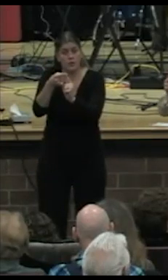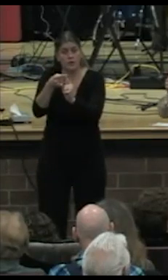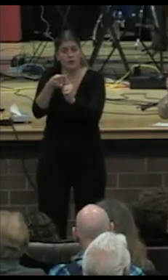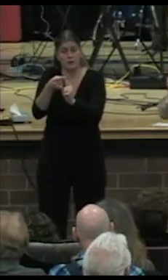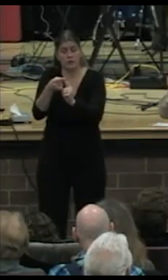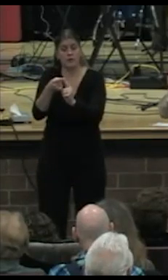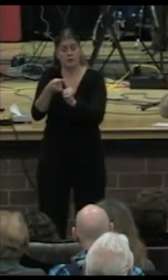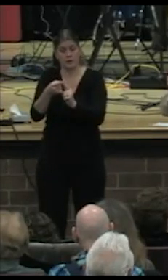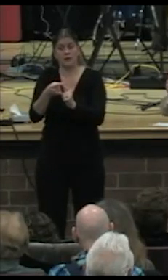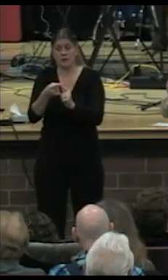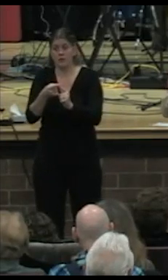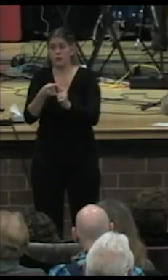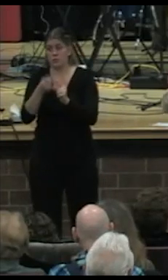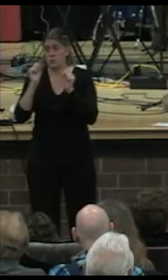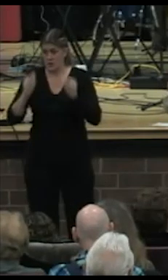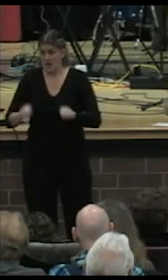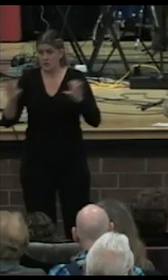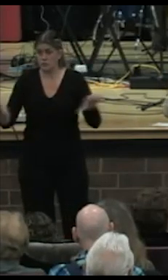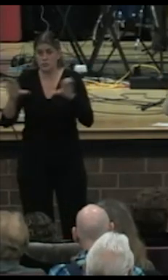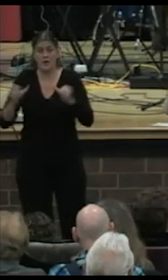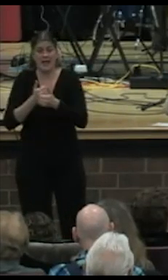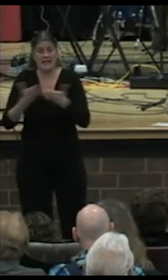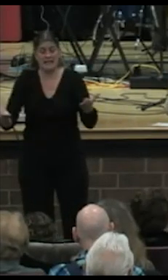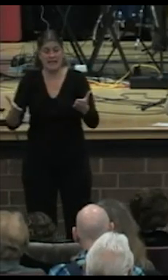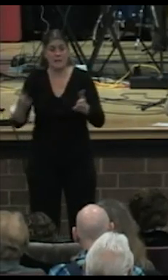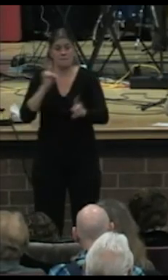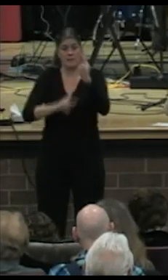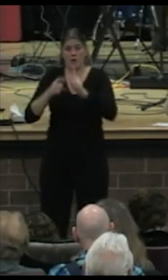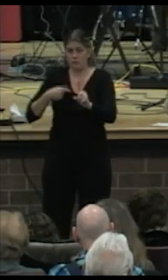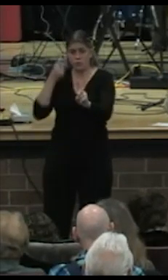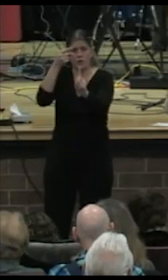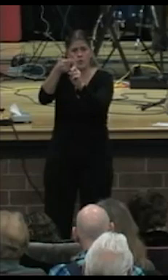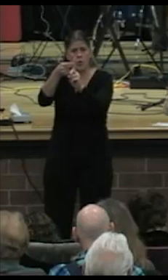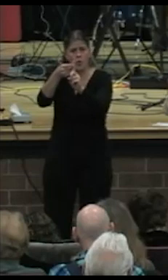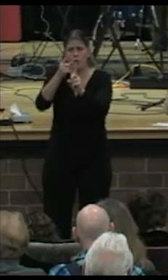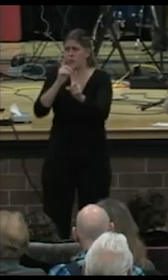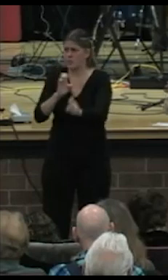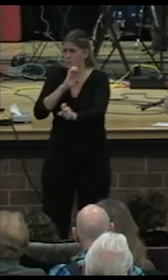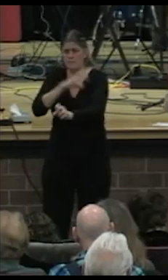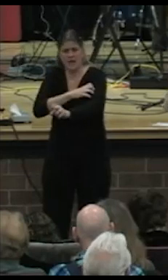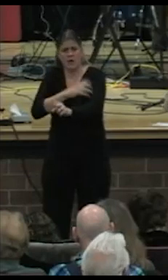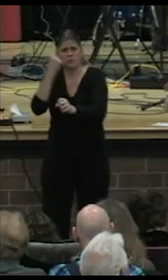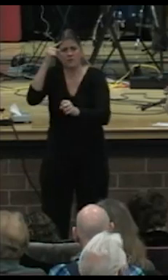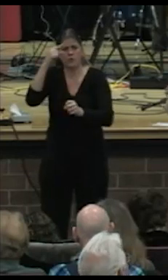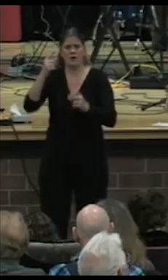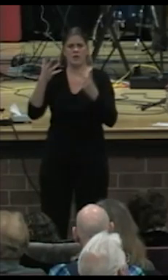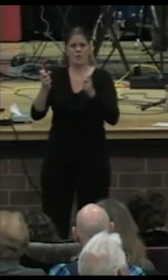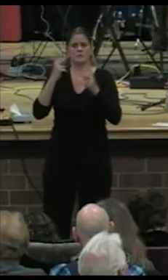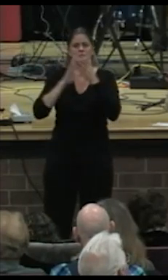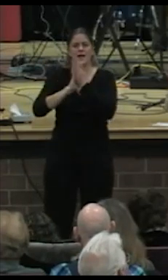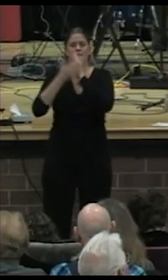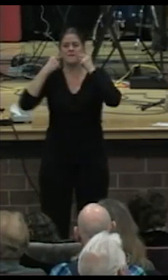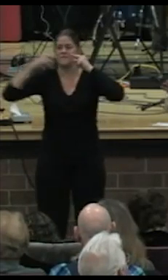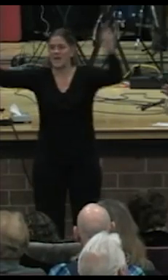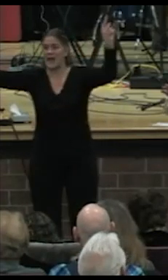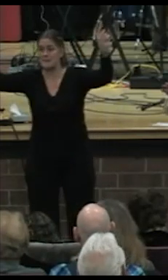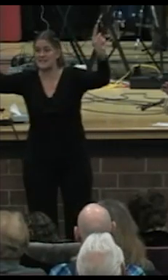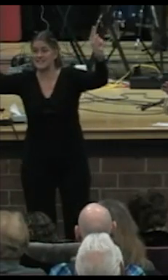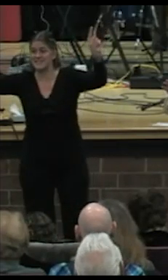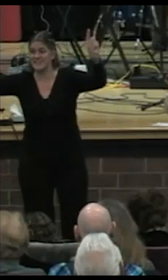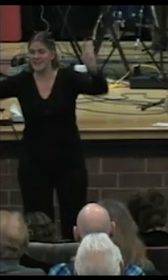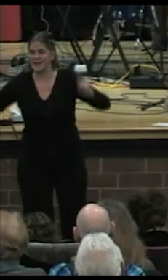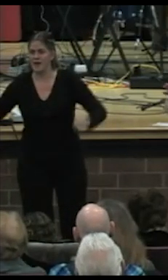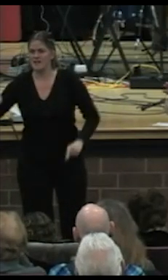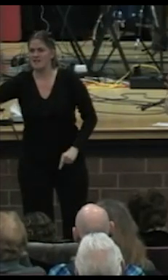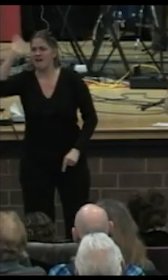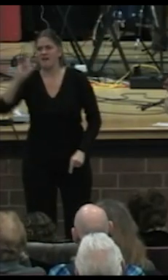energies. Their goals and their energies were going in the same place to build a name for themselves. And God